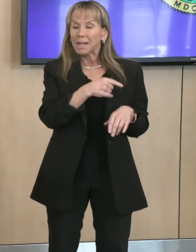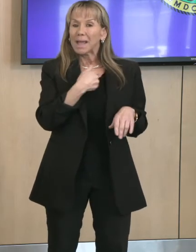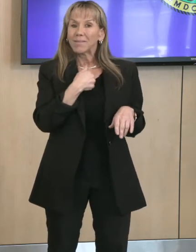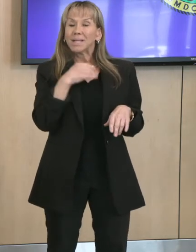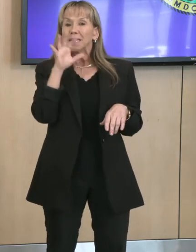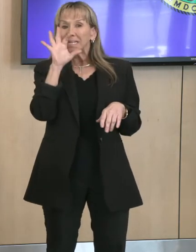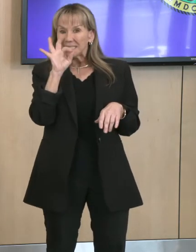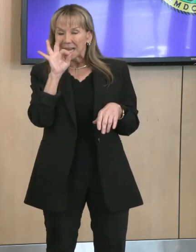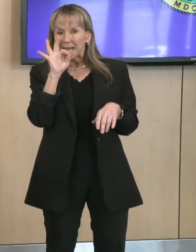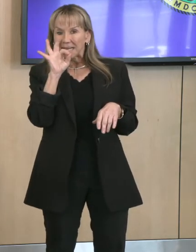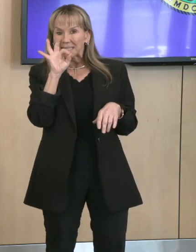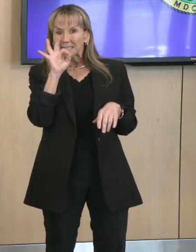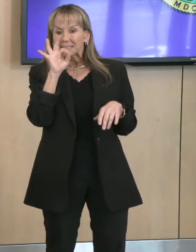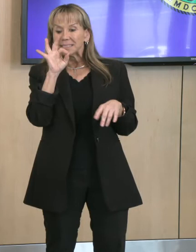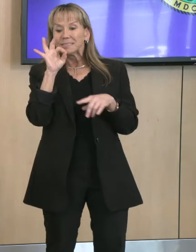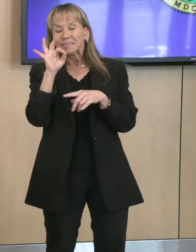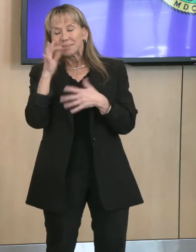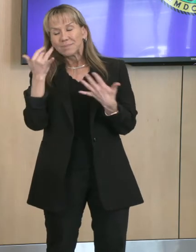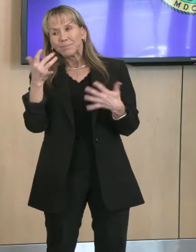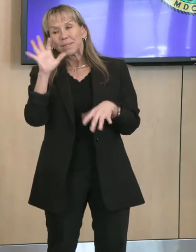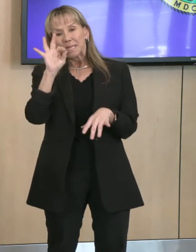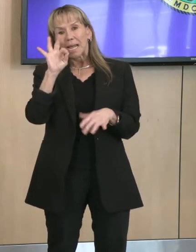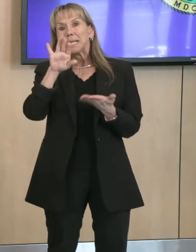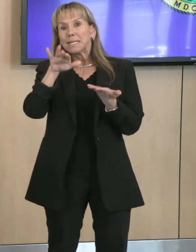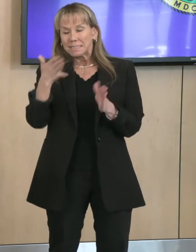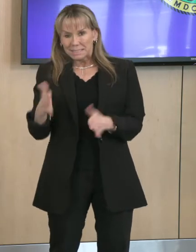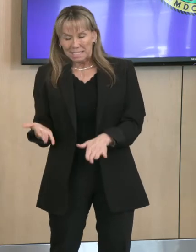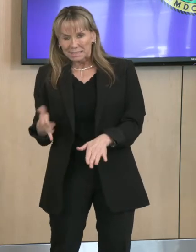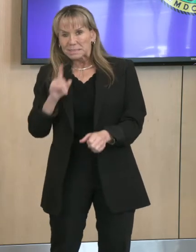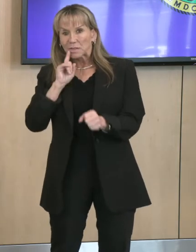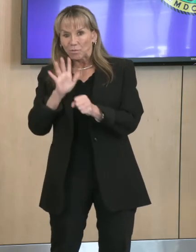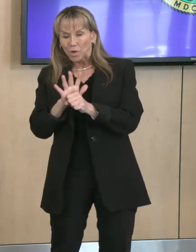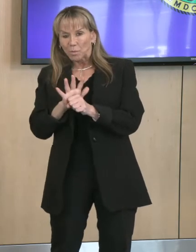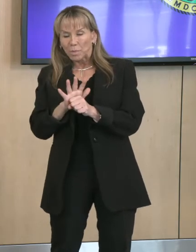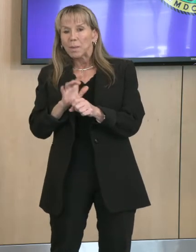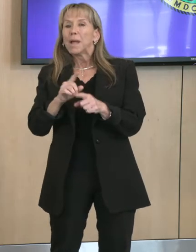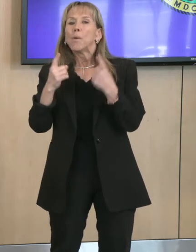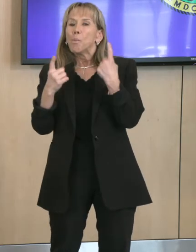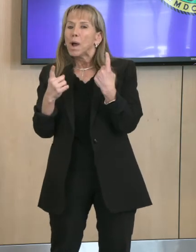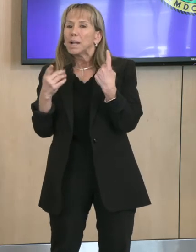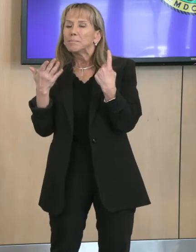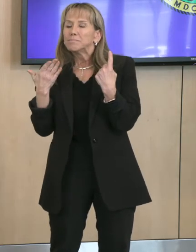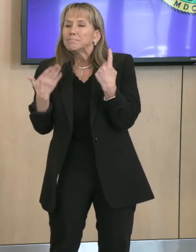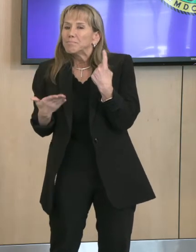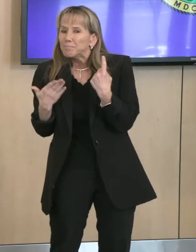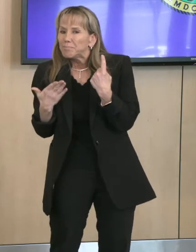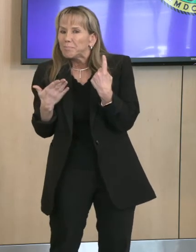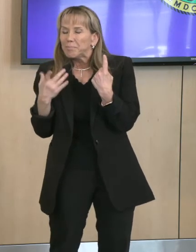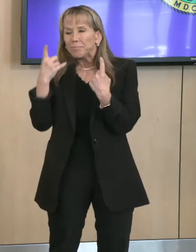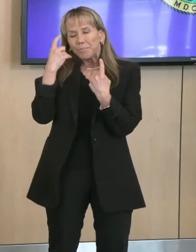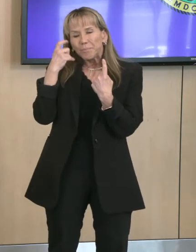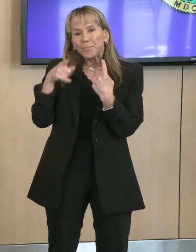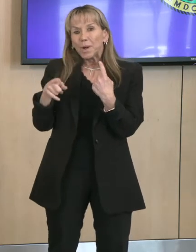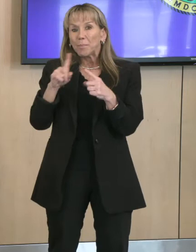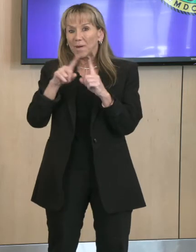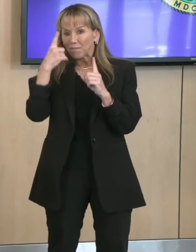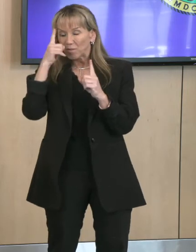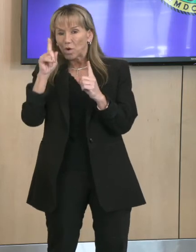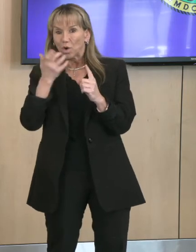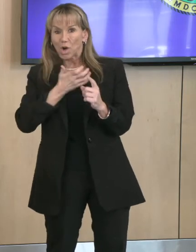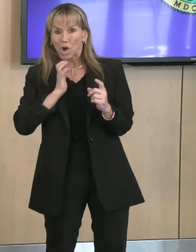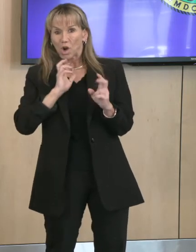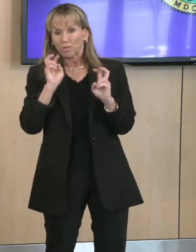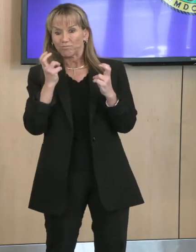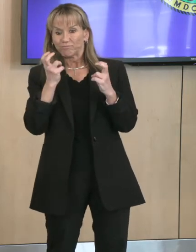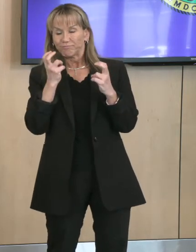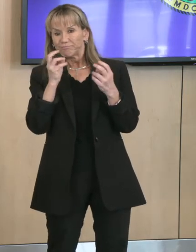9 confirmed deaths, although we also have 1 probable death. But on our stats and graphics, we